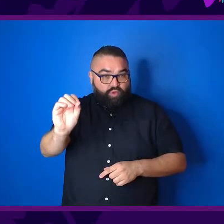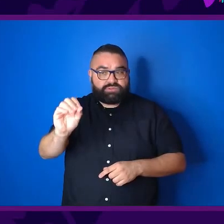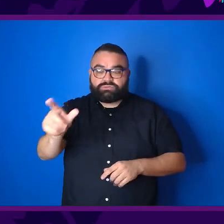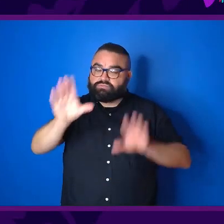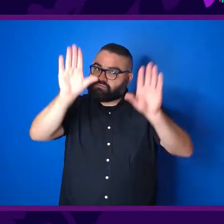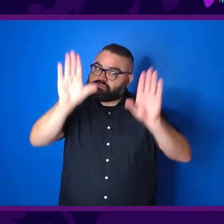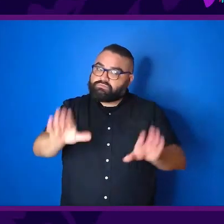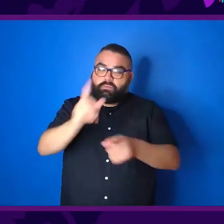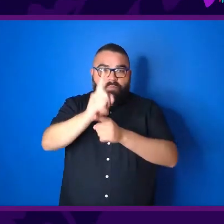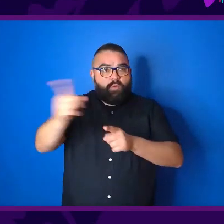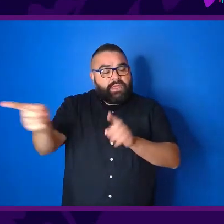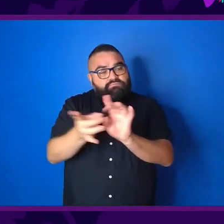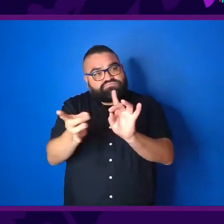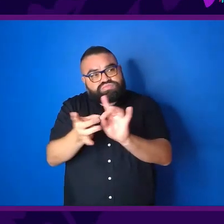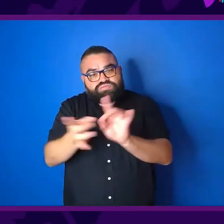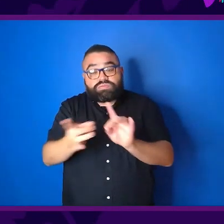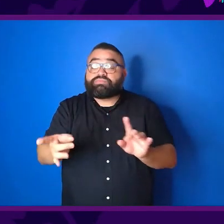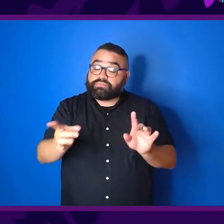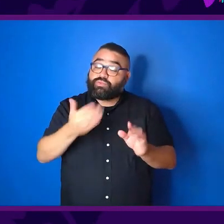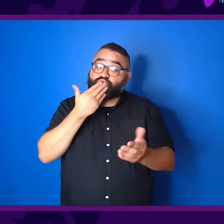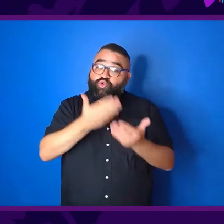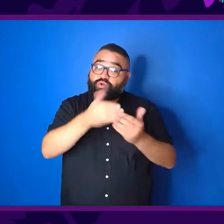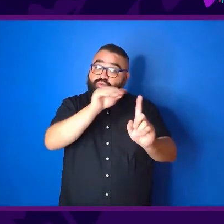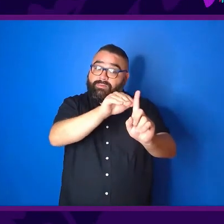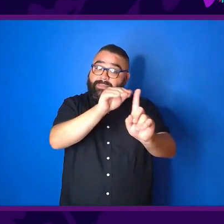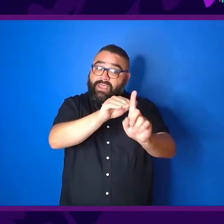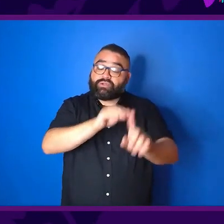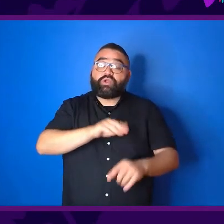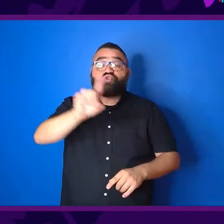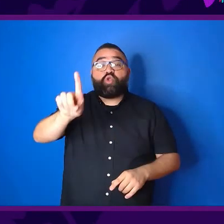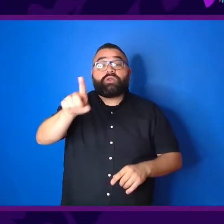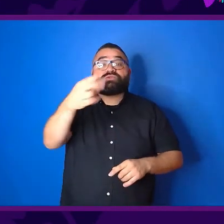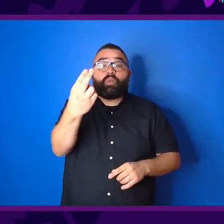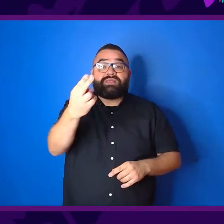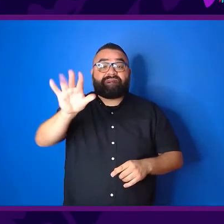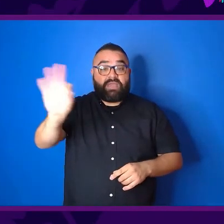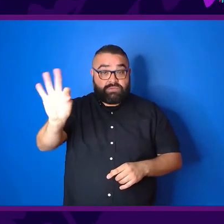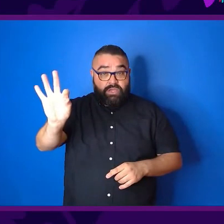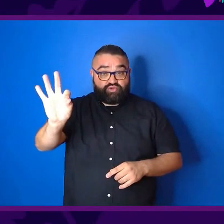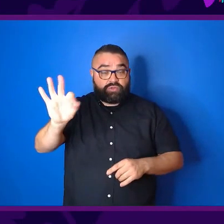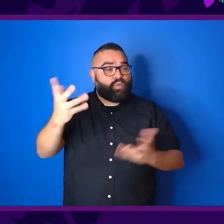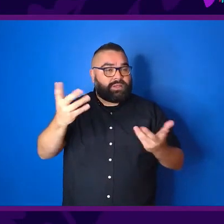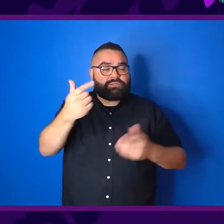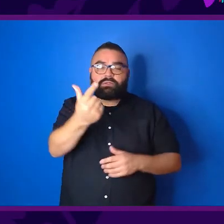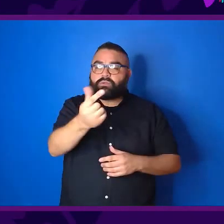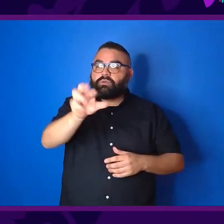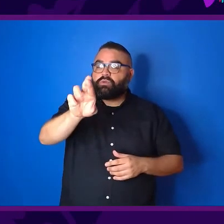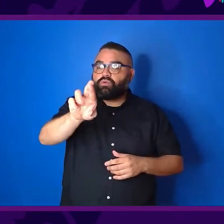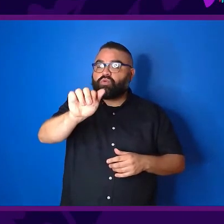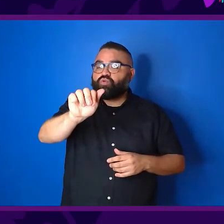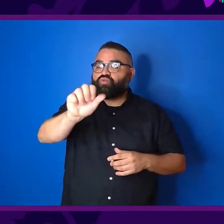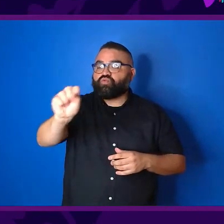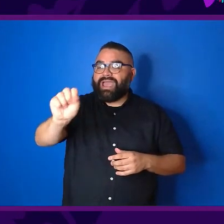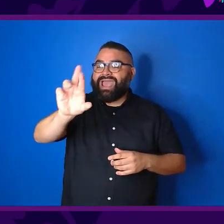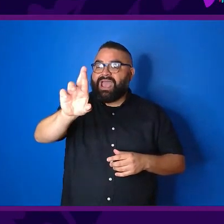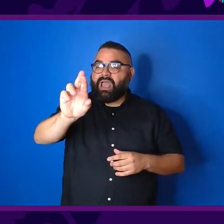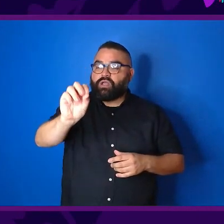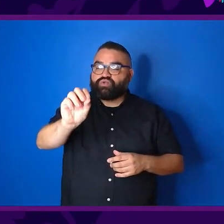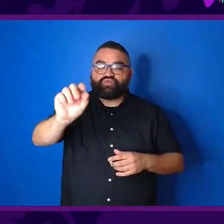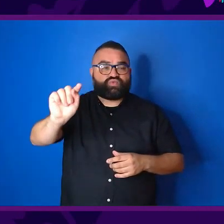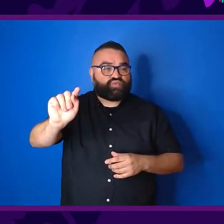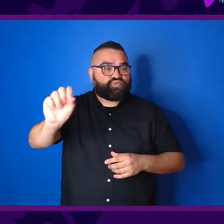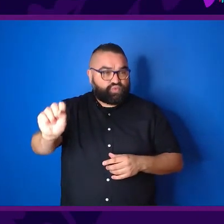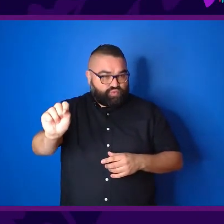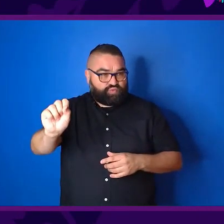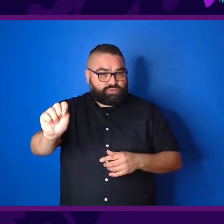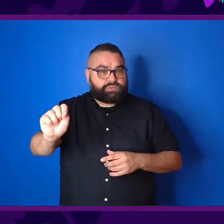Dolores Huerta Foundation is a grassroots movement. For me, that's the kind of movement I personally like. Grassroots means